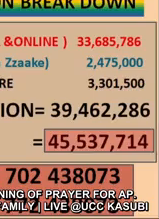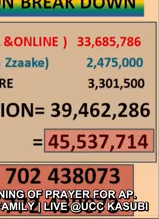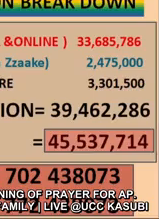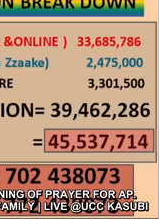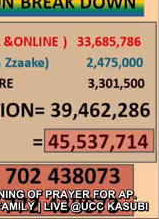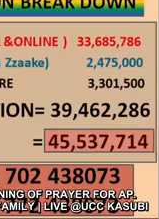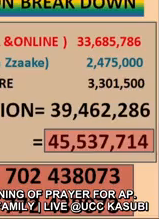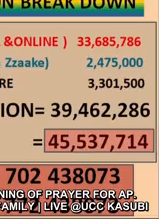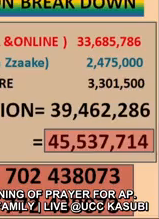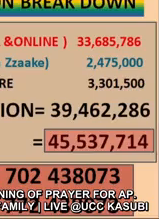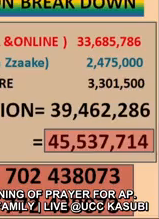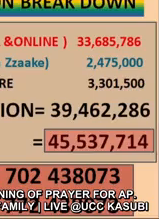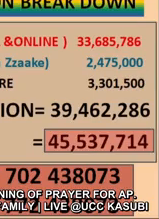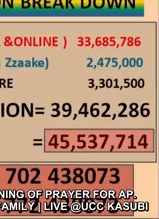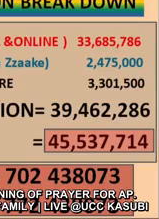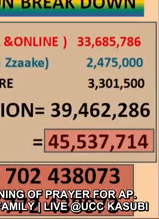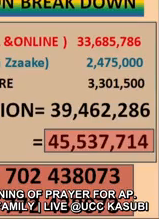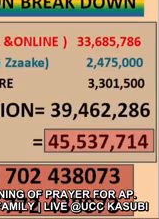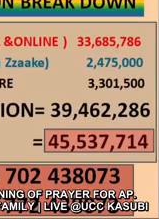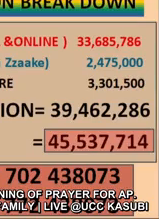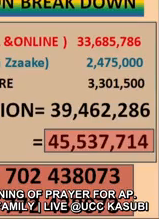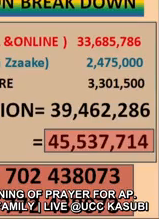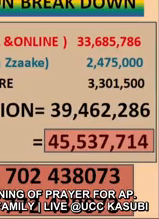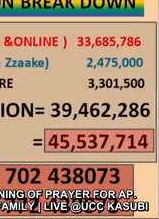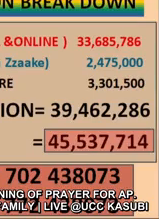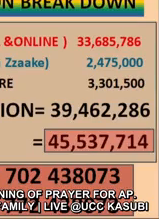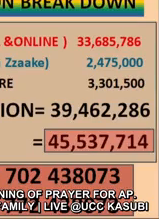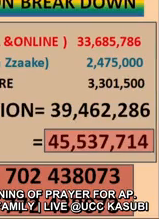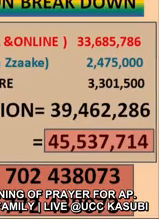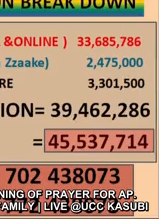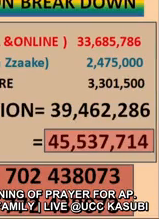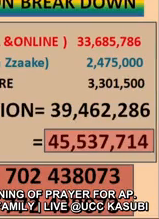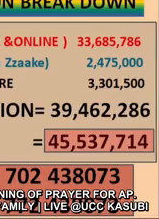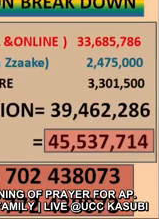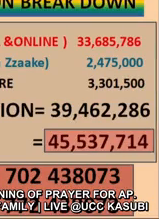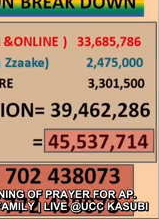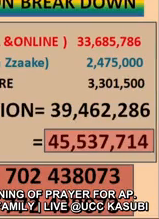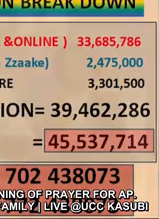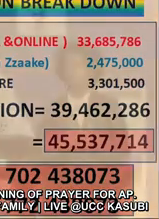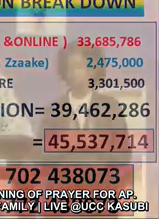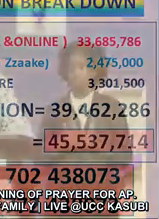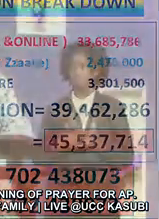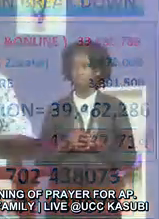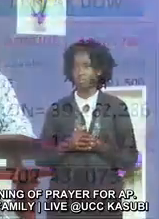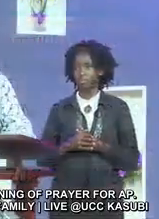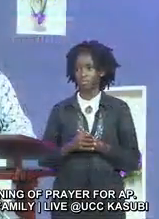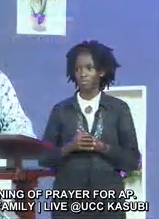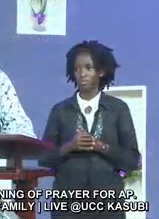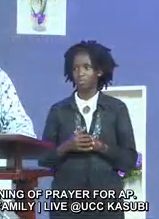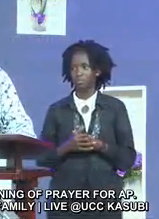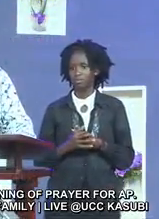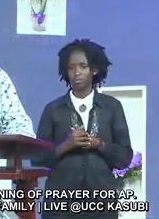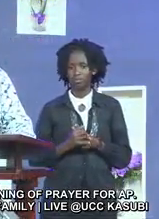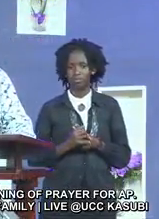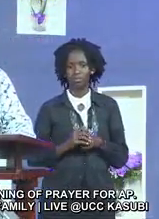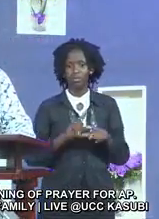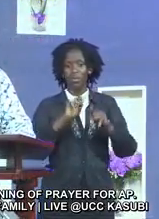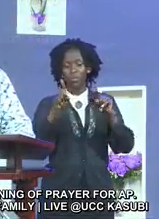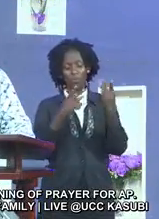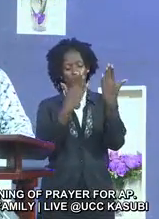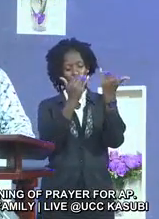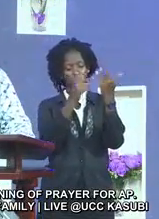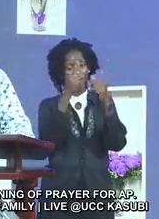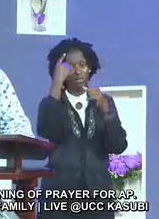na pain yedamwe ili intense. Anytime the pain is coming back and it's so intense. Chetulinze